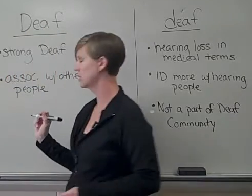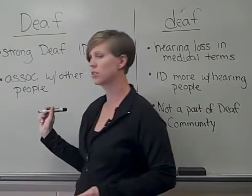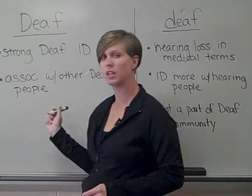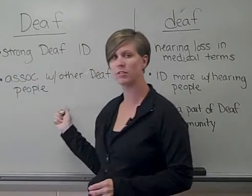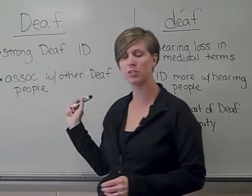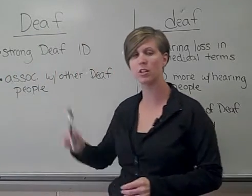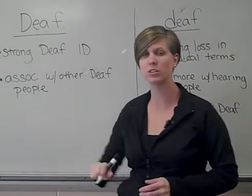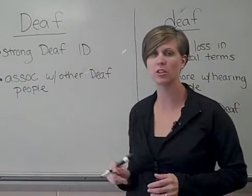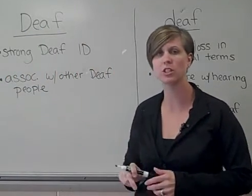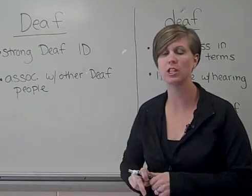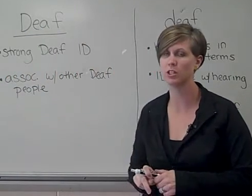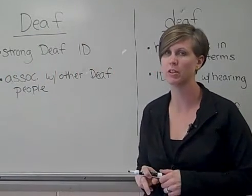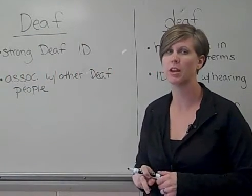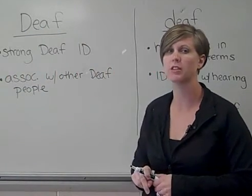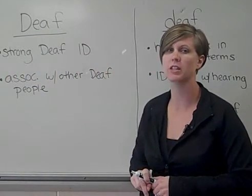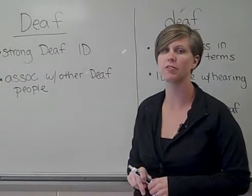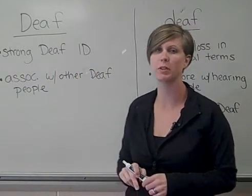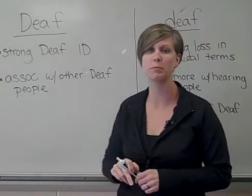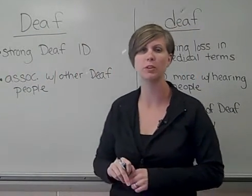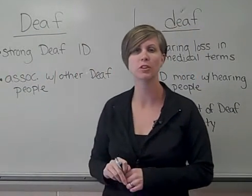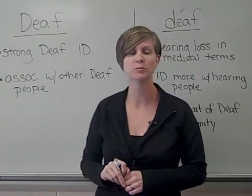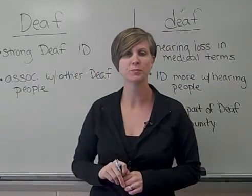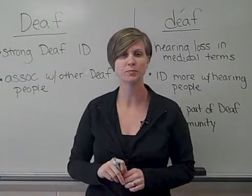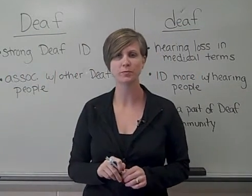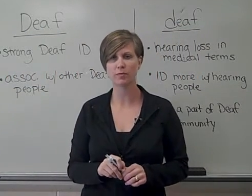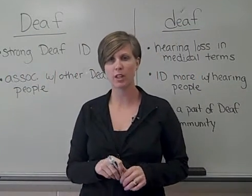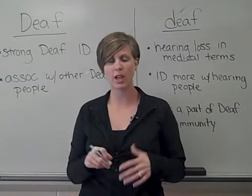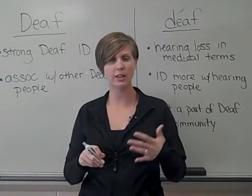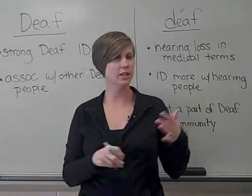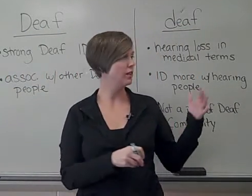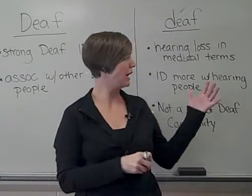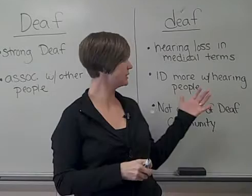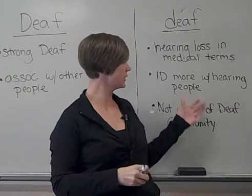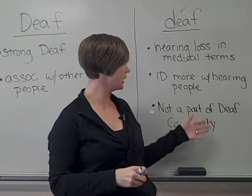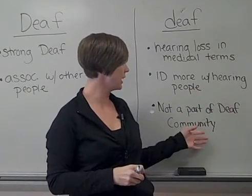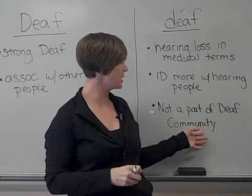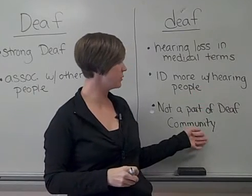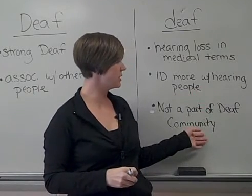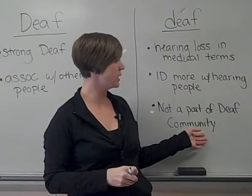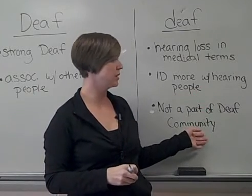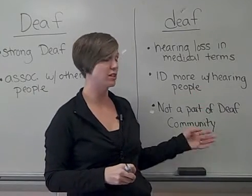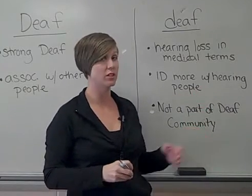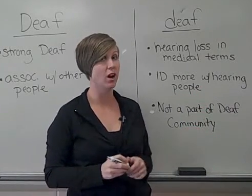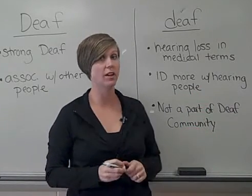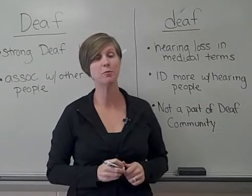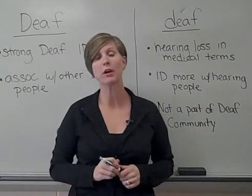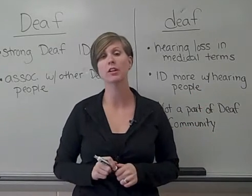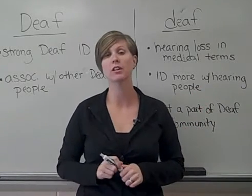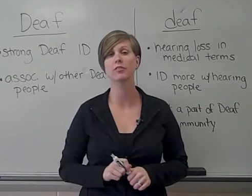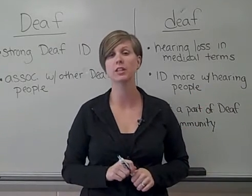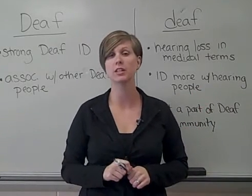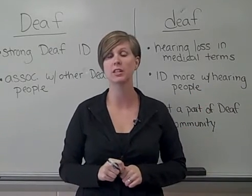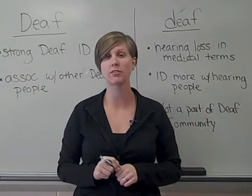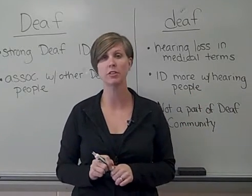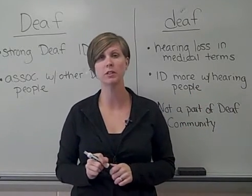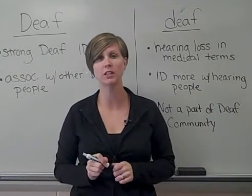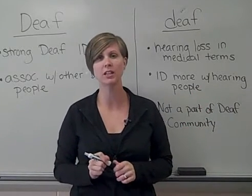So they have a strong association with other deaf people. And then lastly, as we said that they're not a part of the deaf